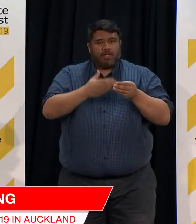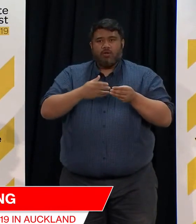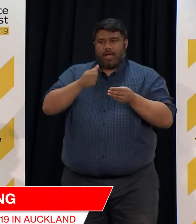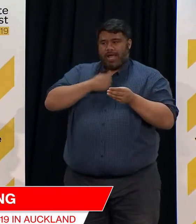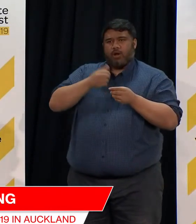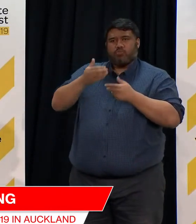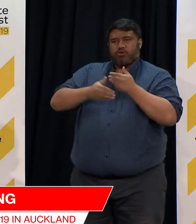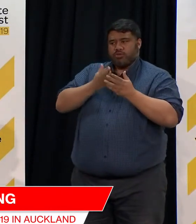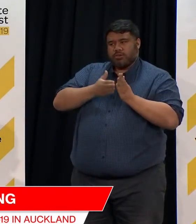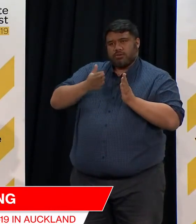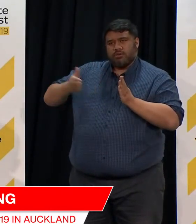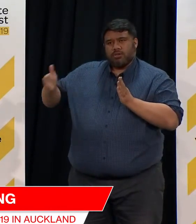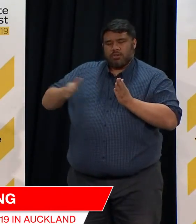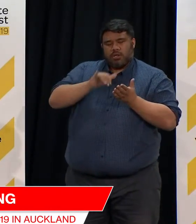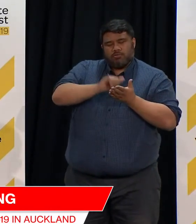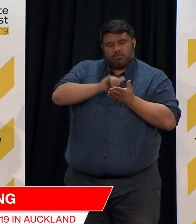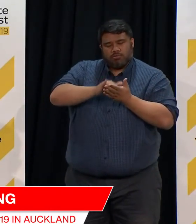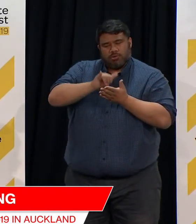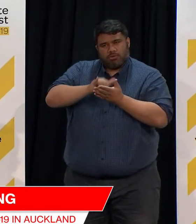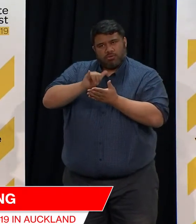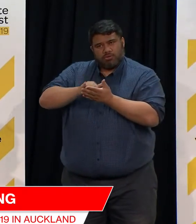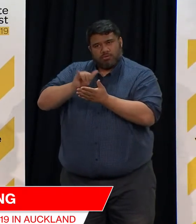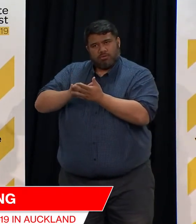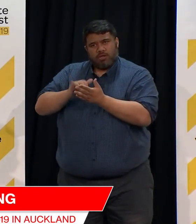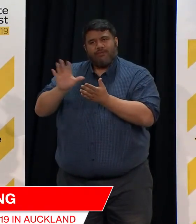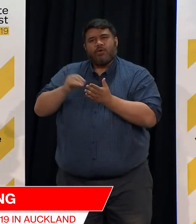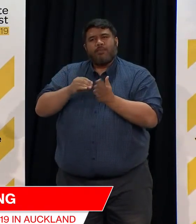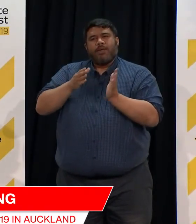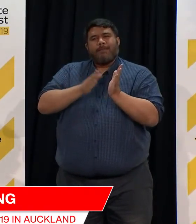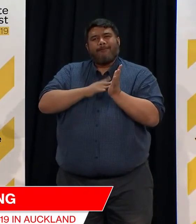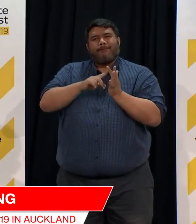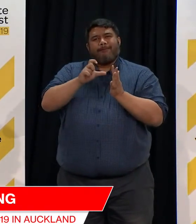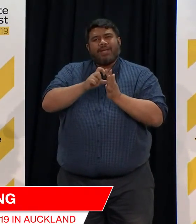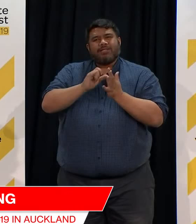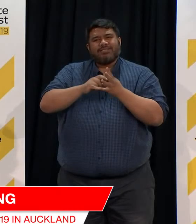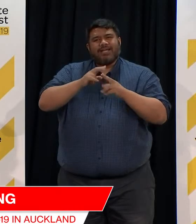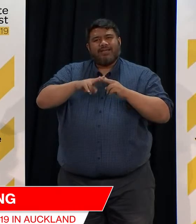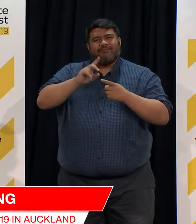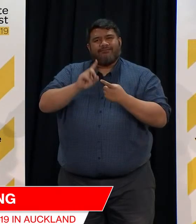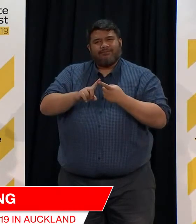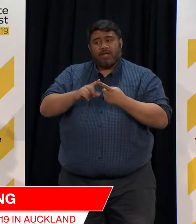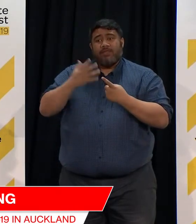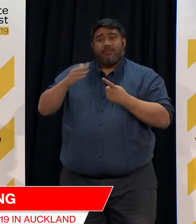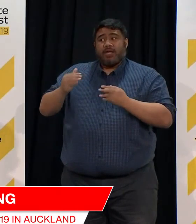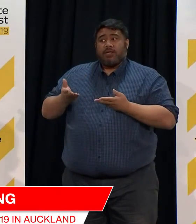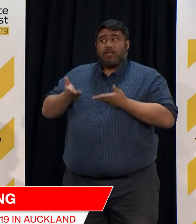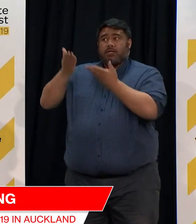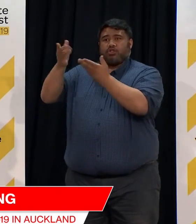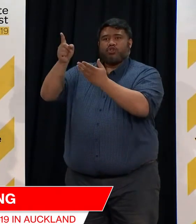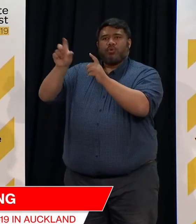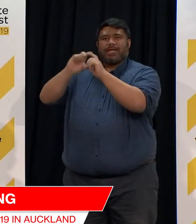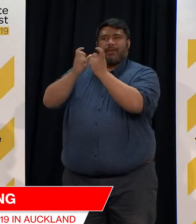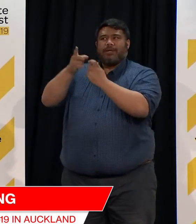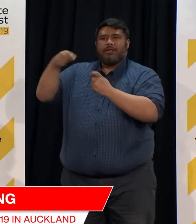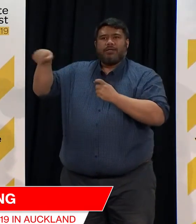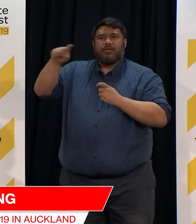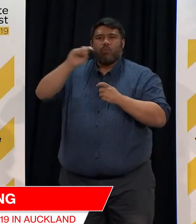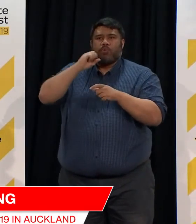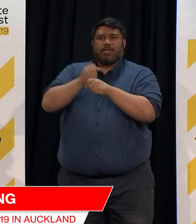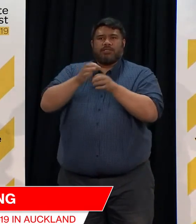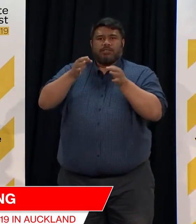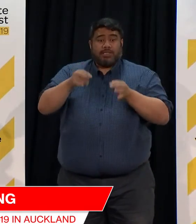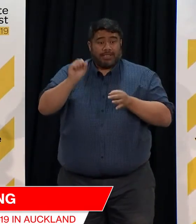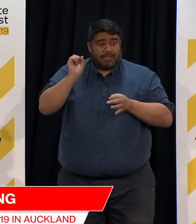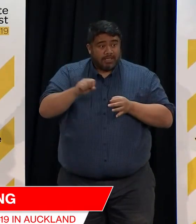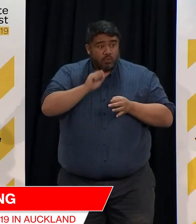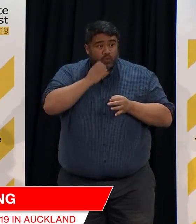Once MedSafe has given it the tick, there's then a subsequent decision that's taken by the Cabinet, which is the decision to use. In terms of where it would